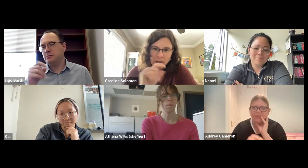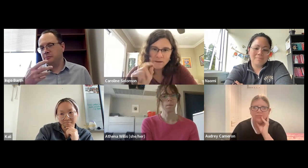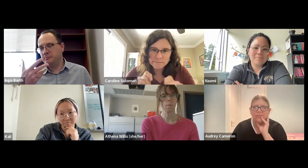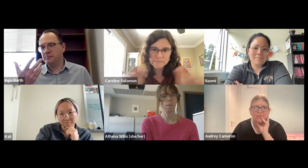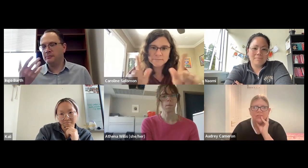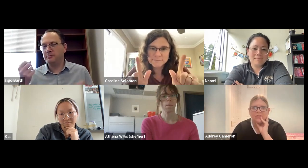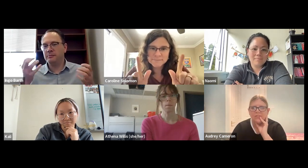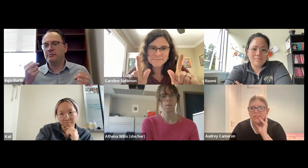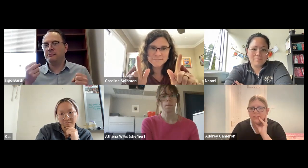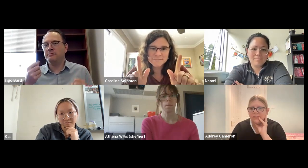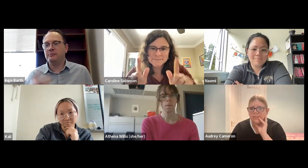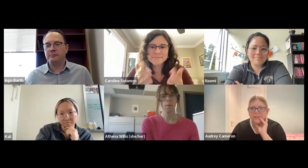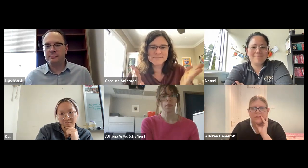Dr. Solomon said, turn your video on, Scott.